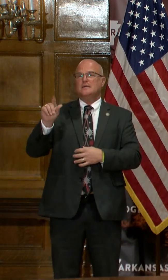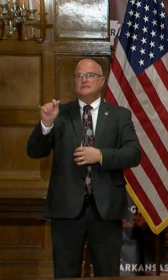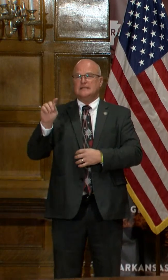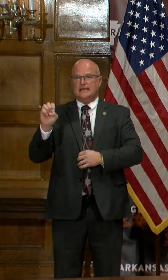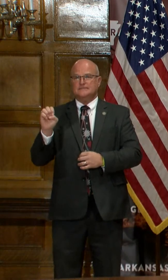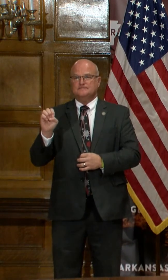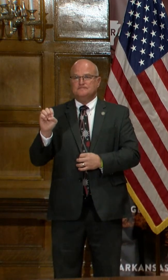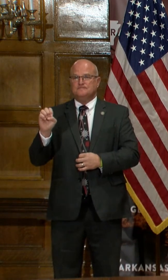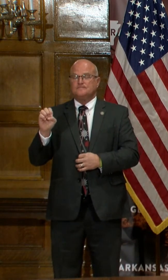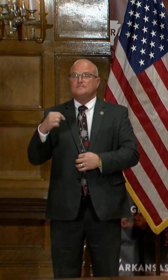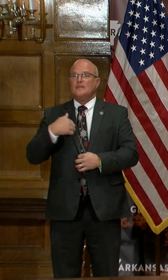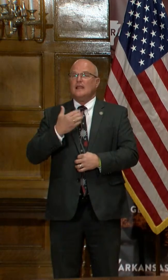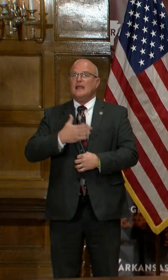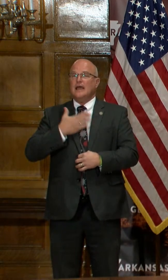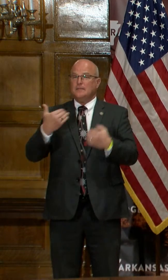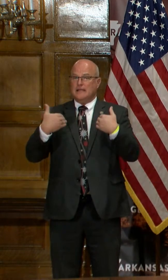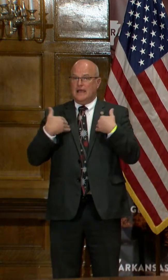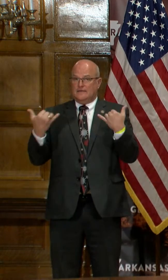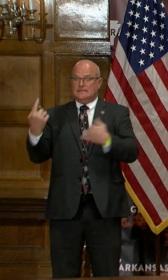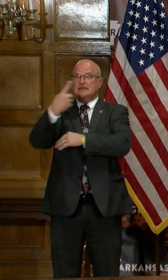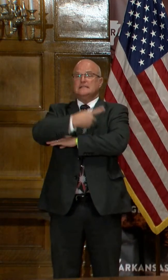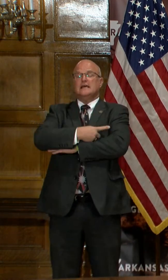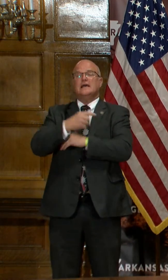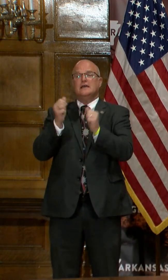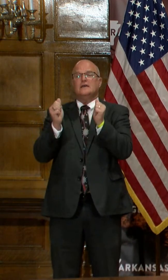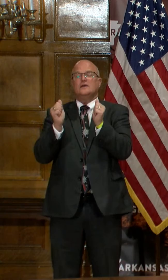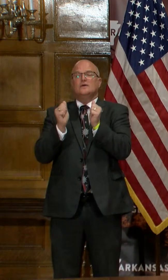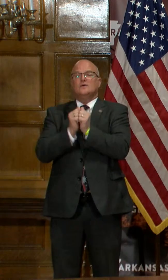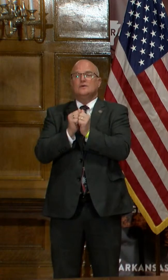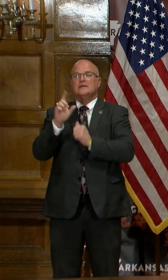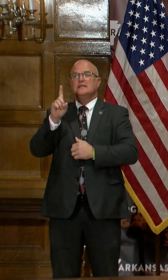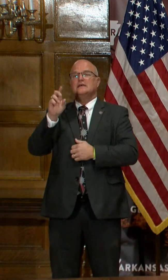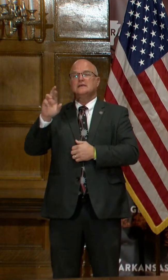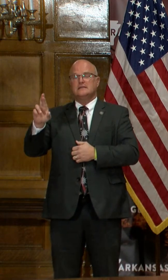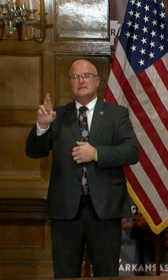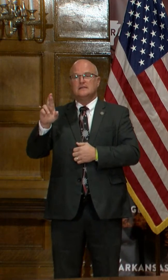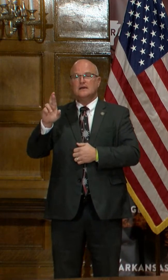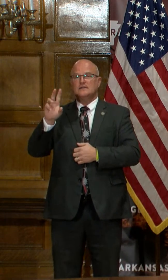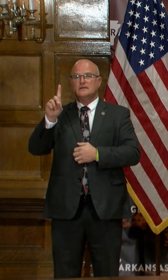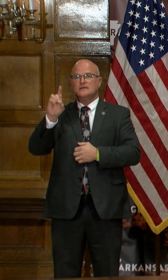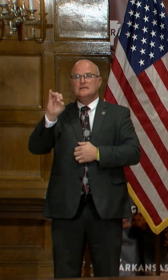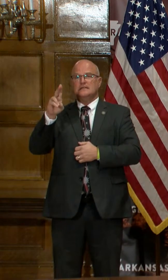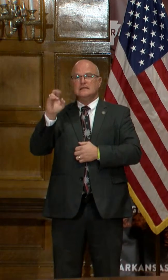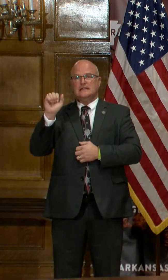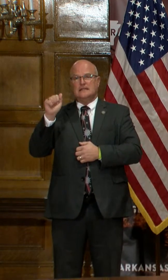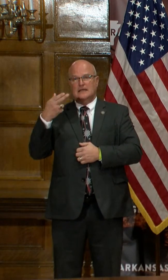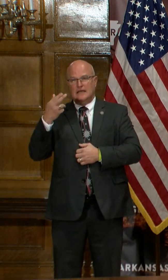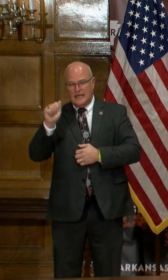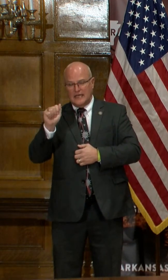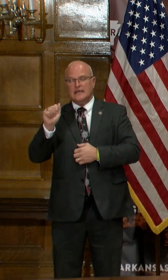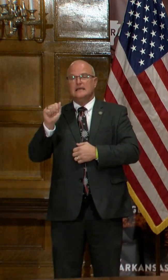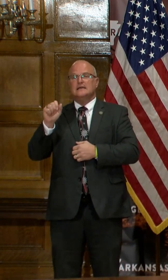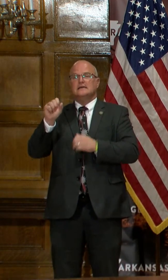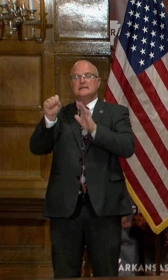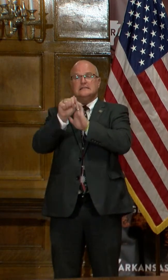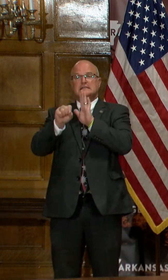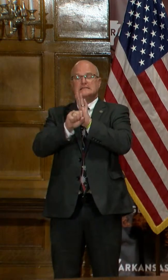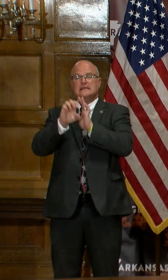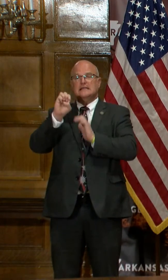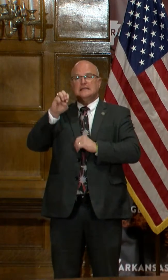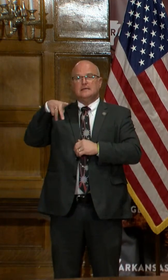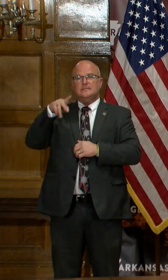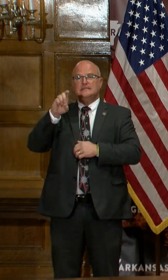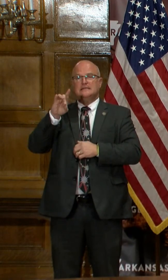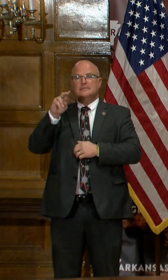update. I'm pleased to be joined today by Dr. Dillahay, a state epidemiologist